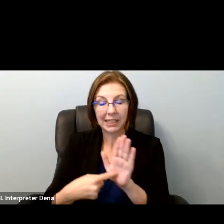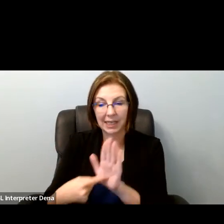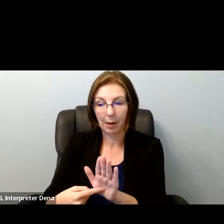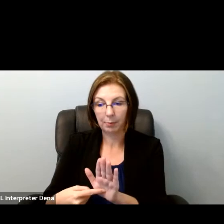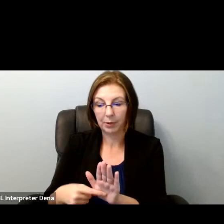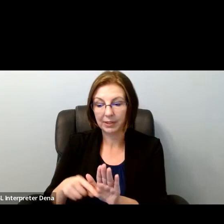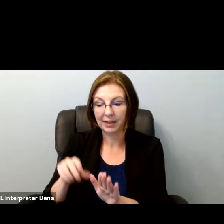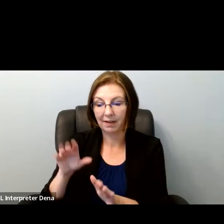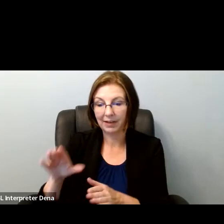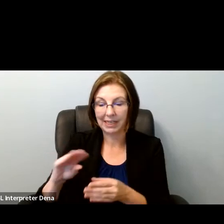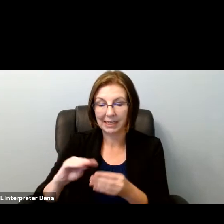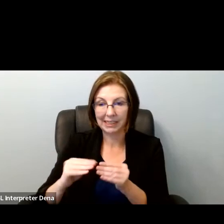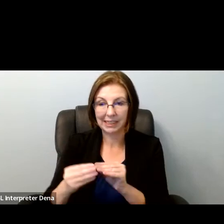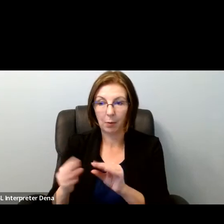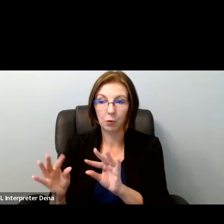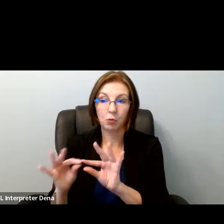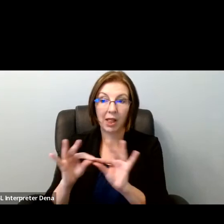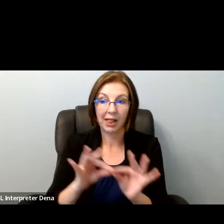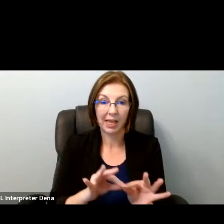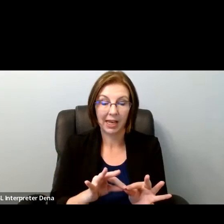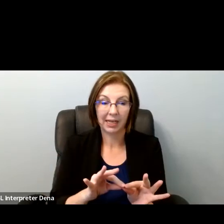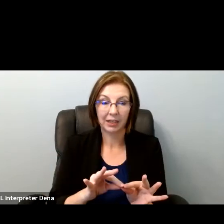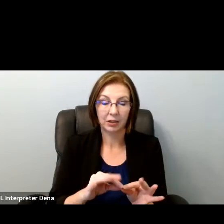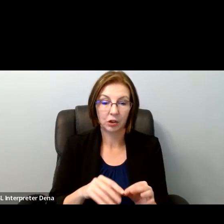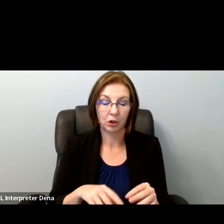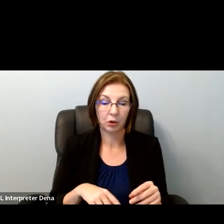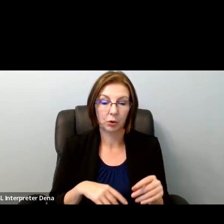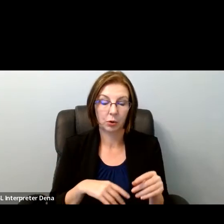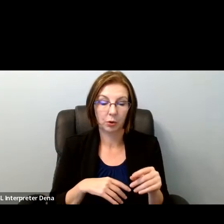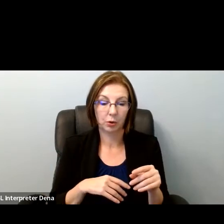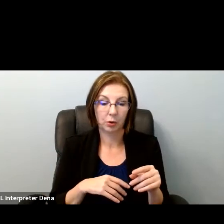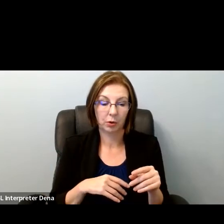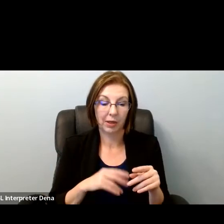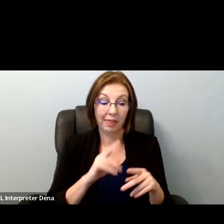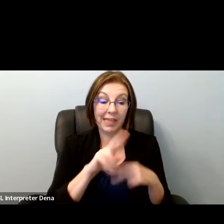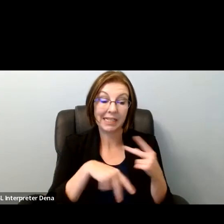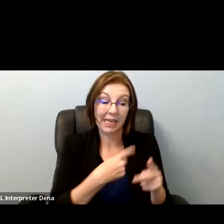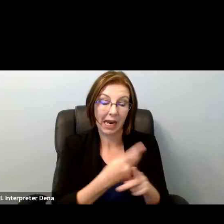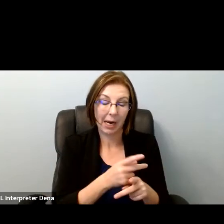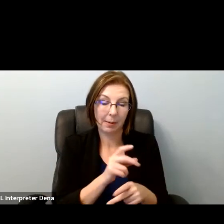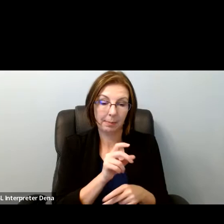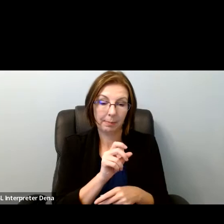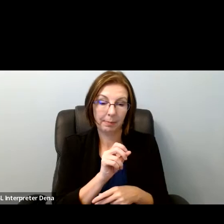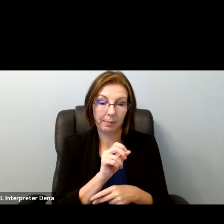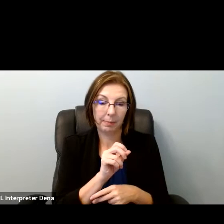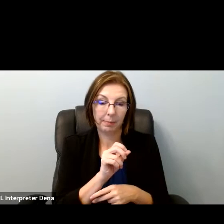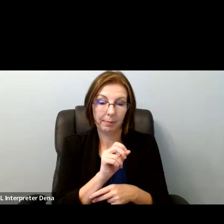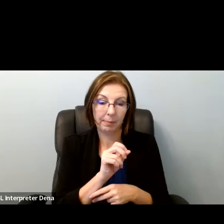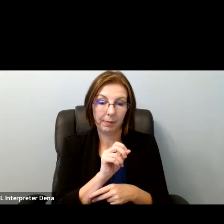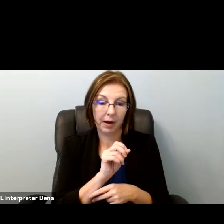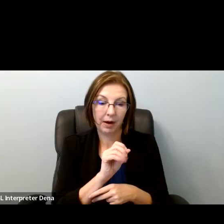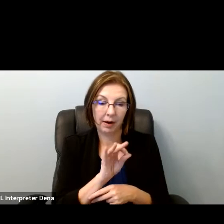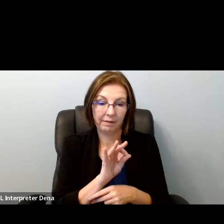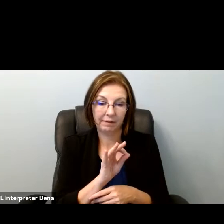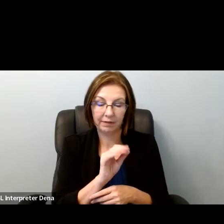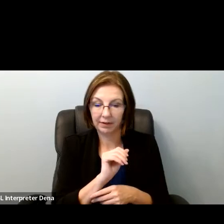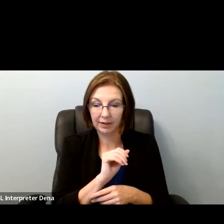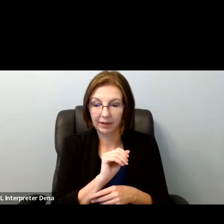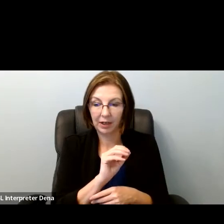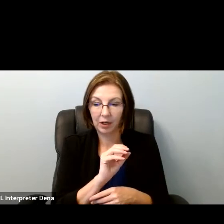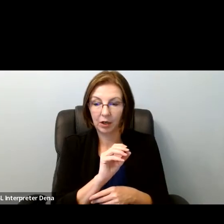numbers breakdown in relation to number one, type of inquiry or request, phone and